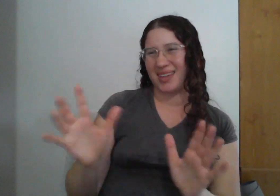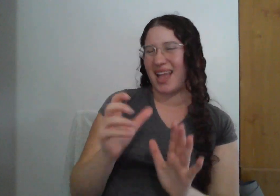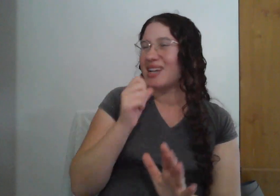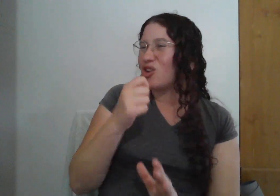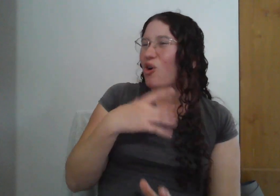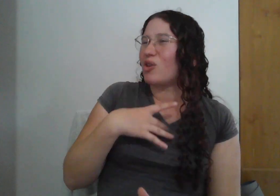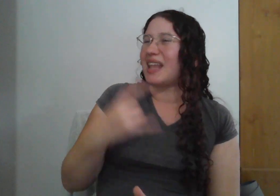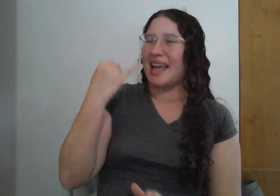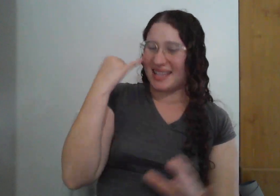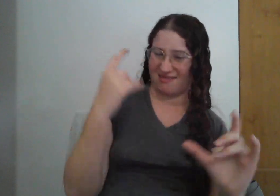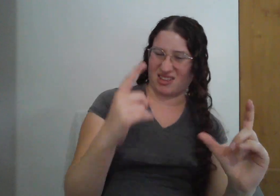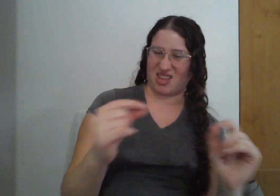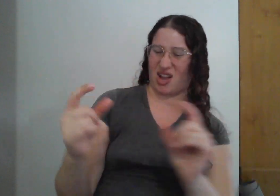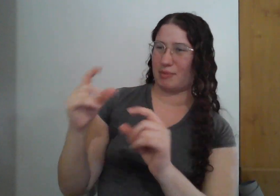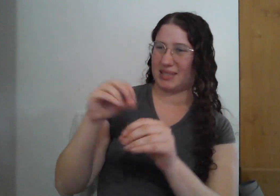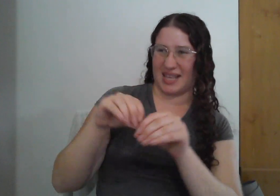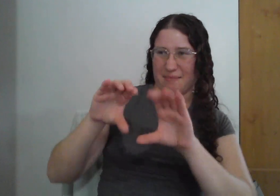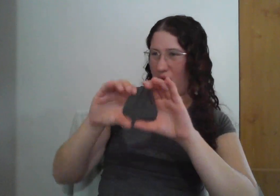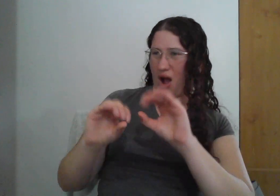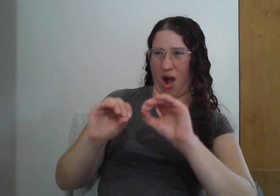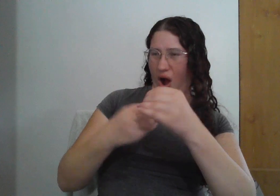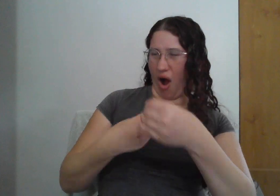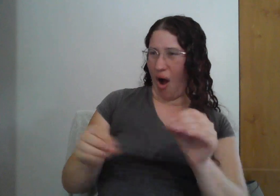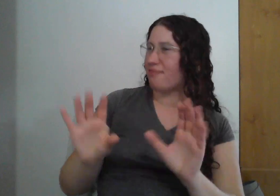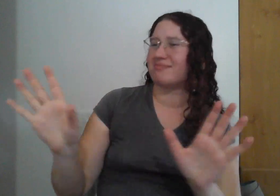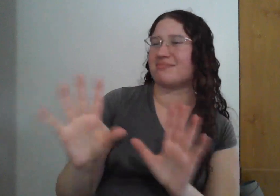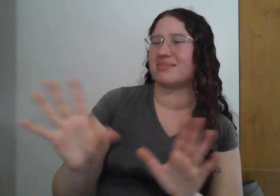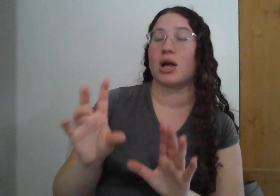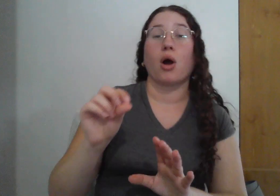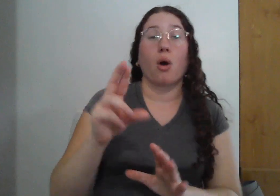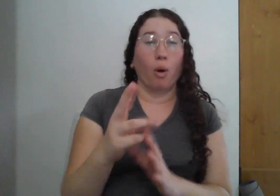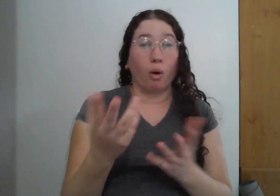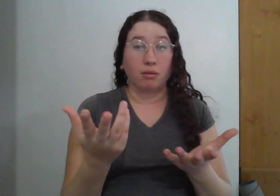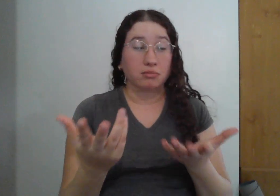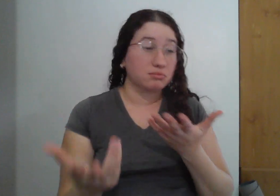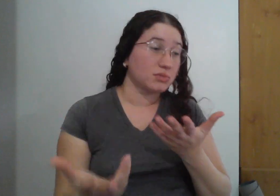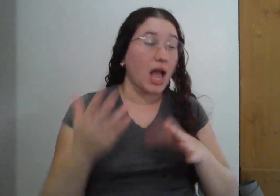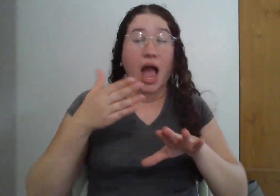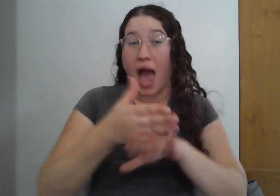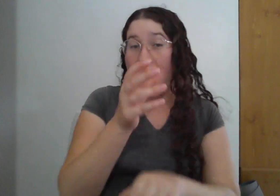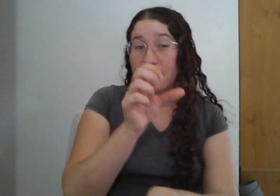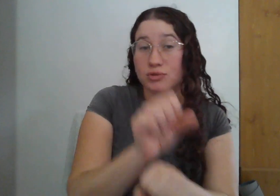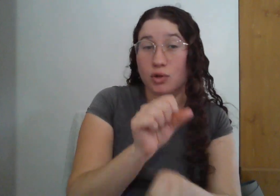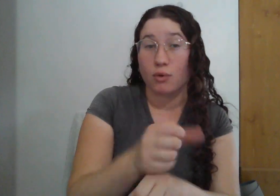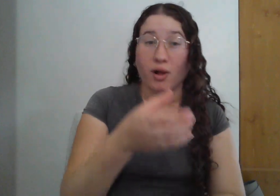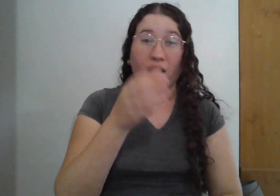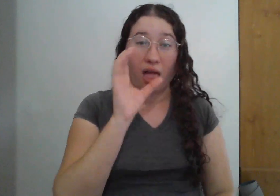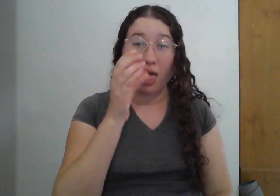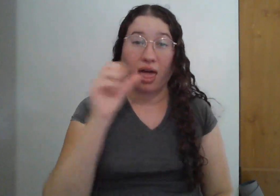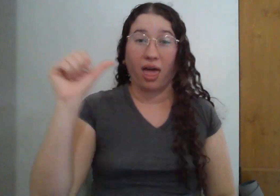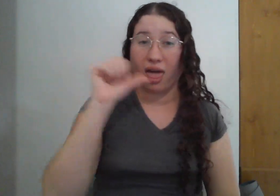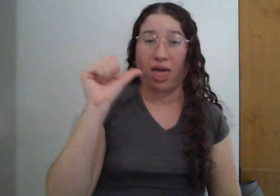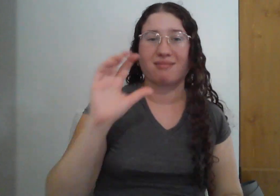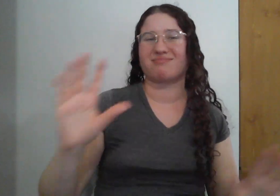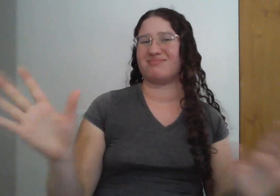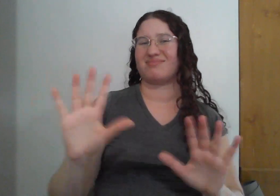you share gossip at my desk. Or, no, I'm not interested in drinks after work, but I'd love to go to a yoga class with